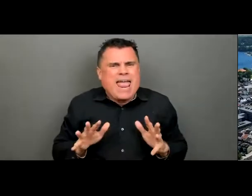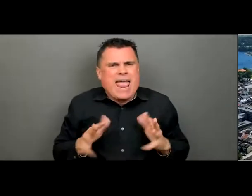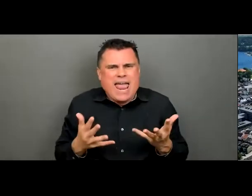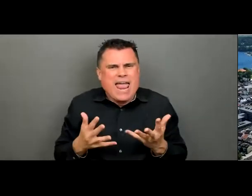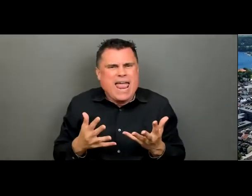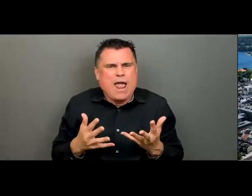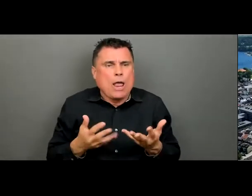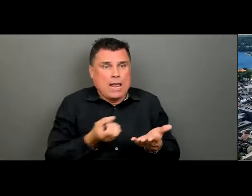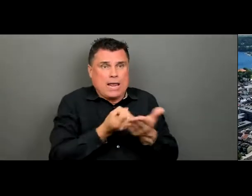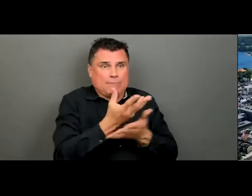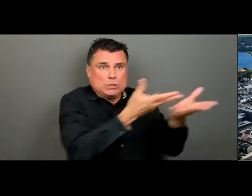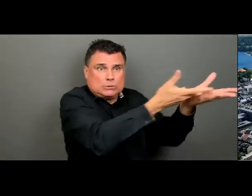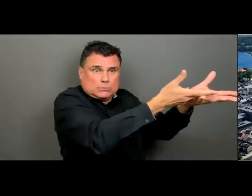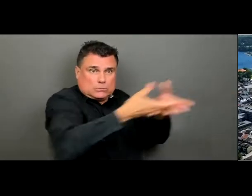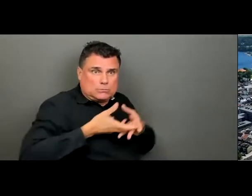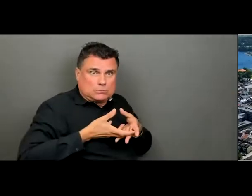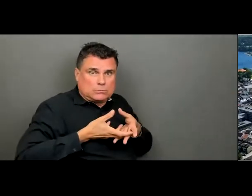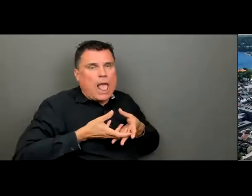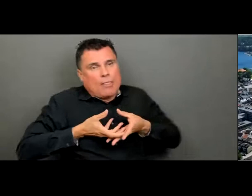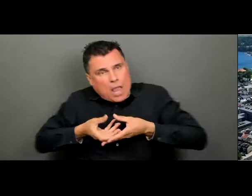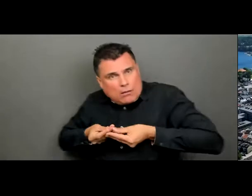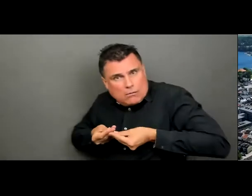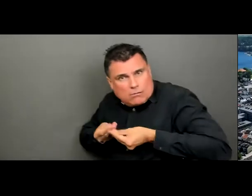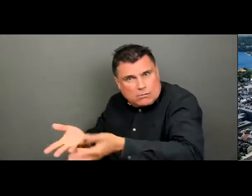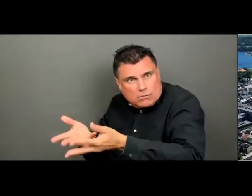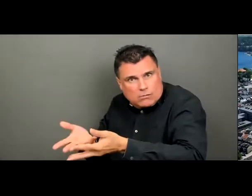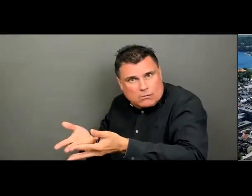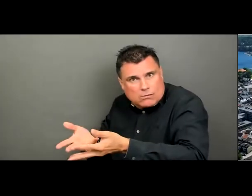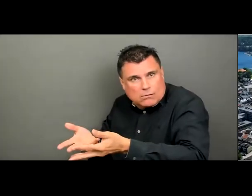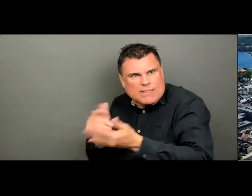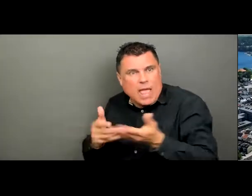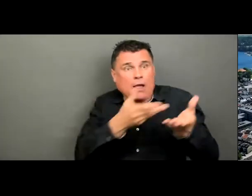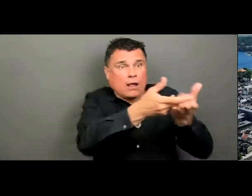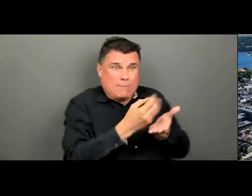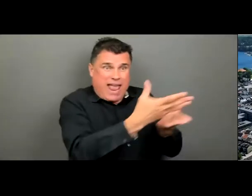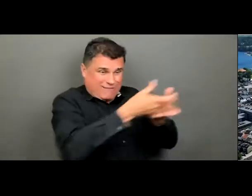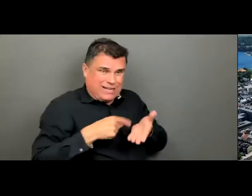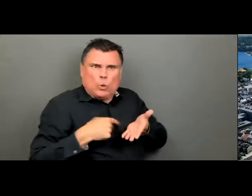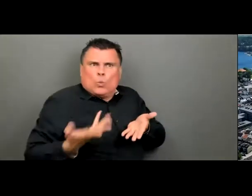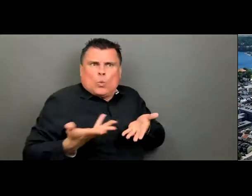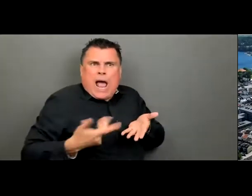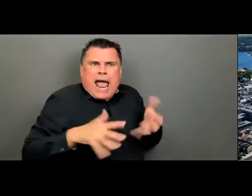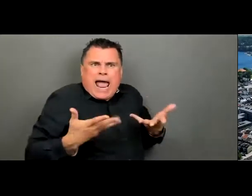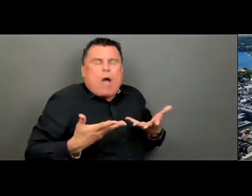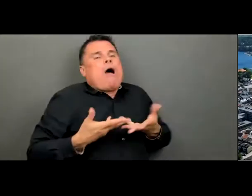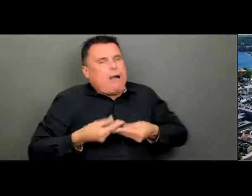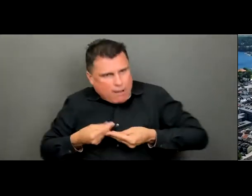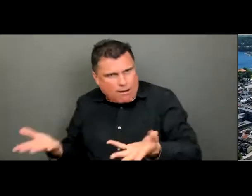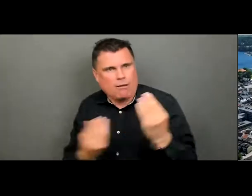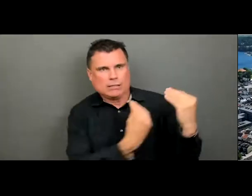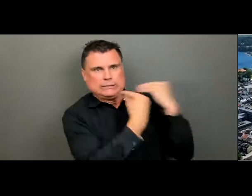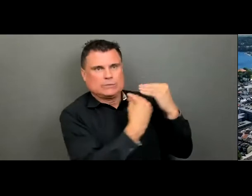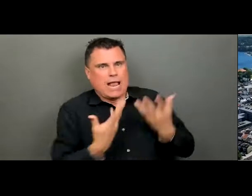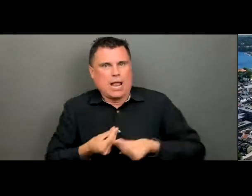life-saving information delivered by different authorities. Here, when creating a local community, a